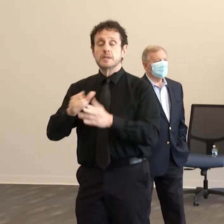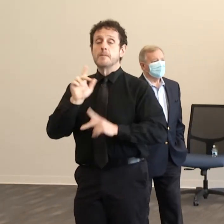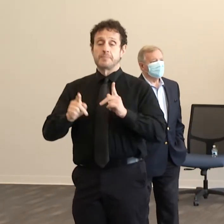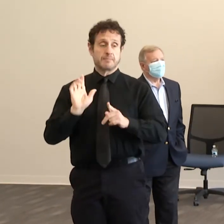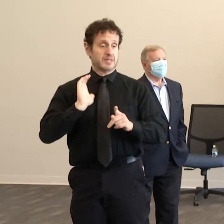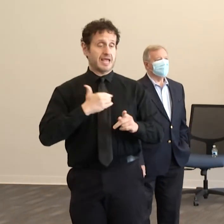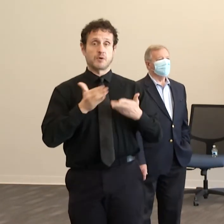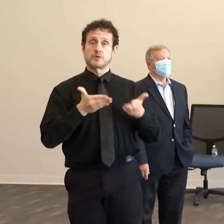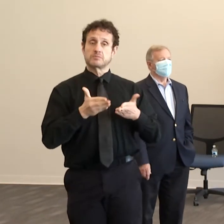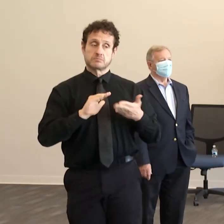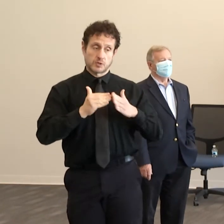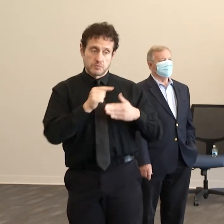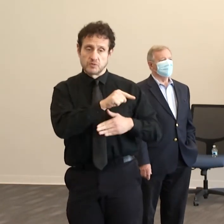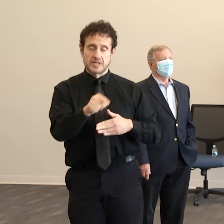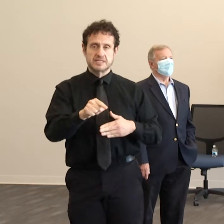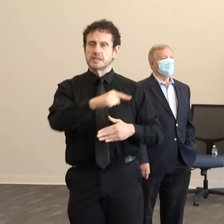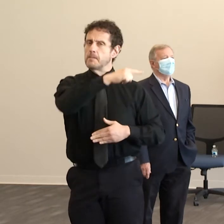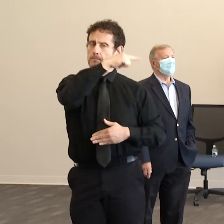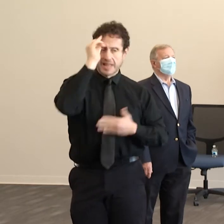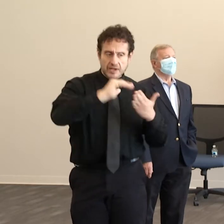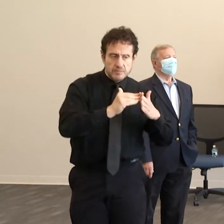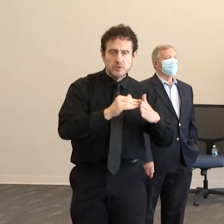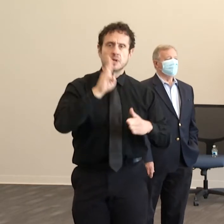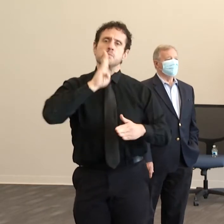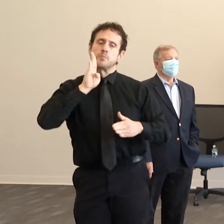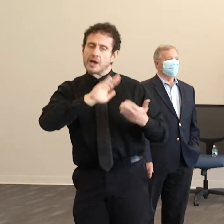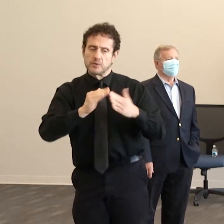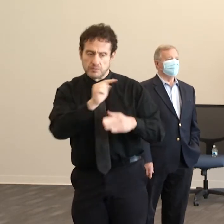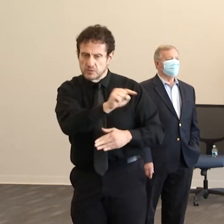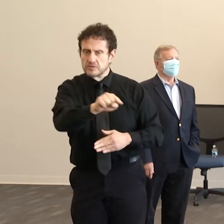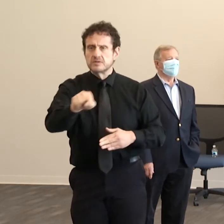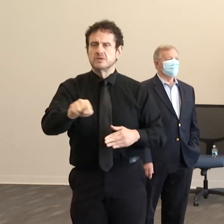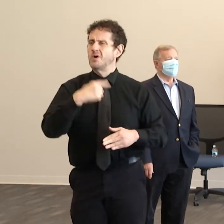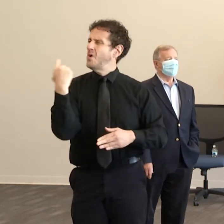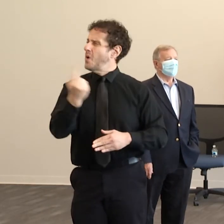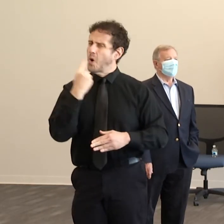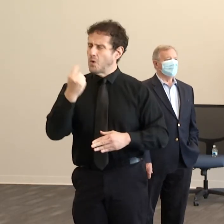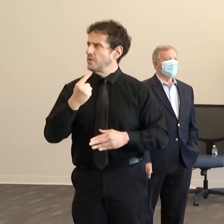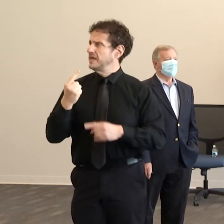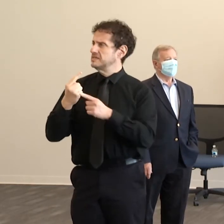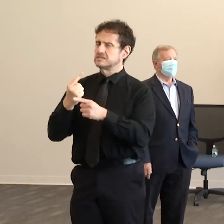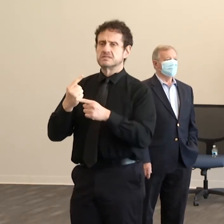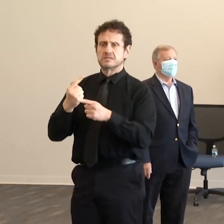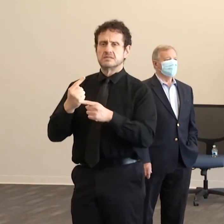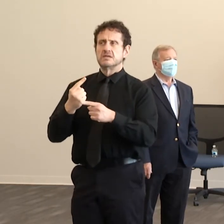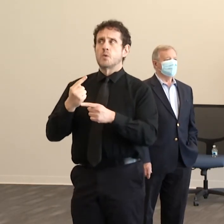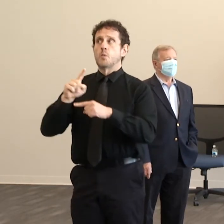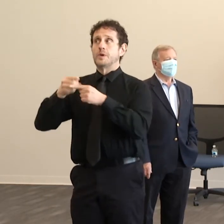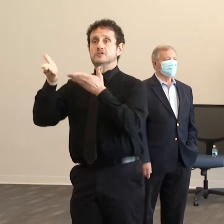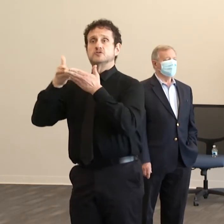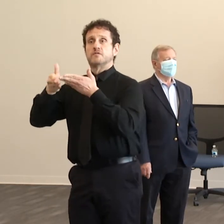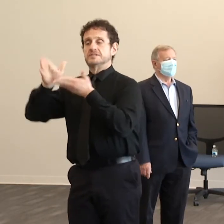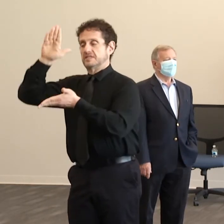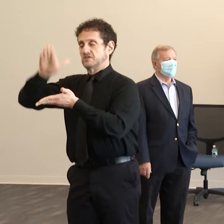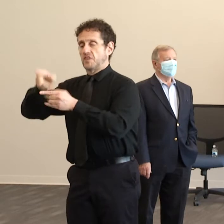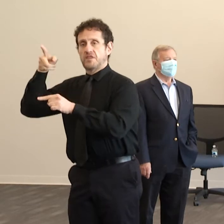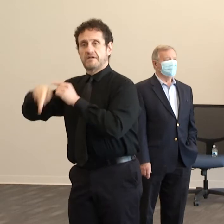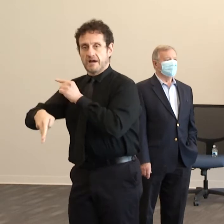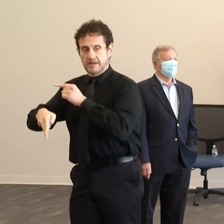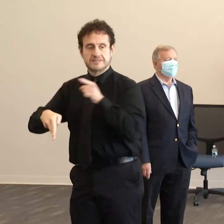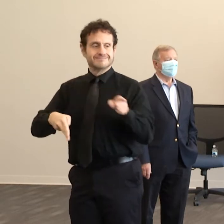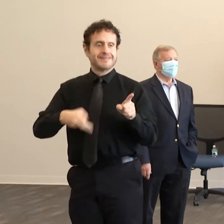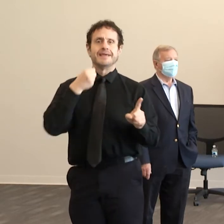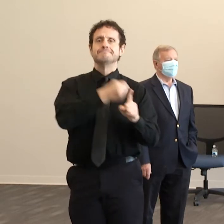underserved communities, black and brown communities, they are always impacted 2 to 3 times more than any